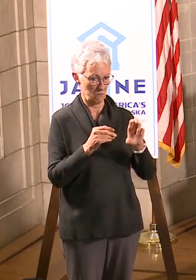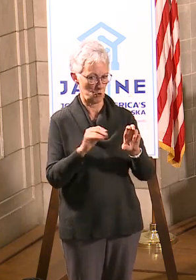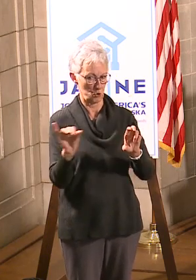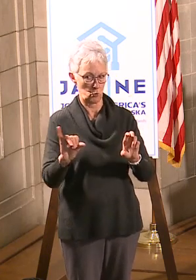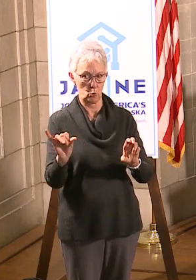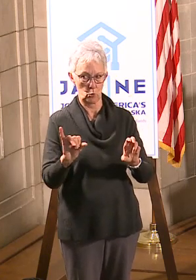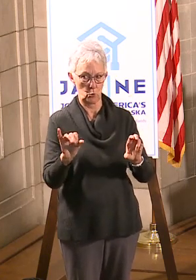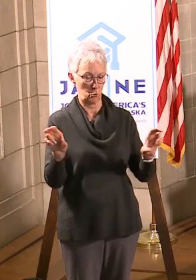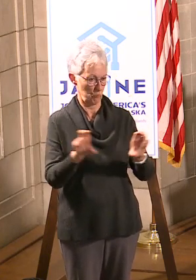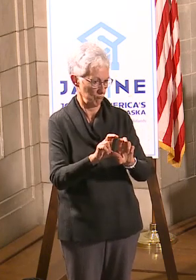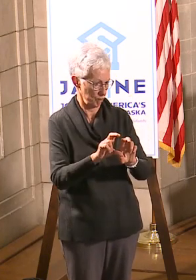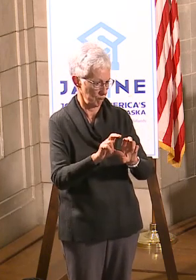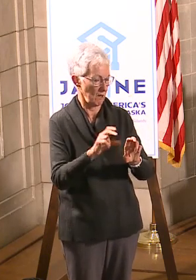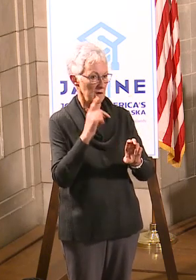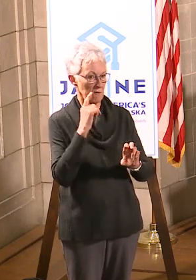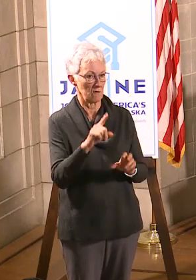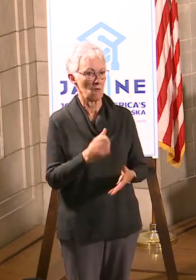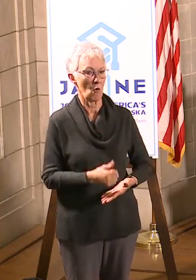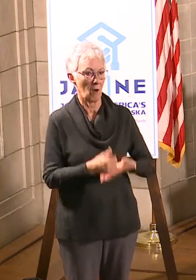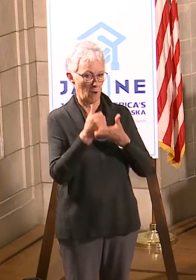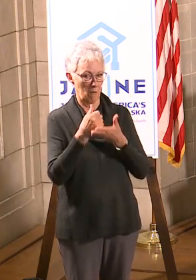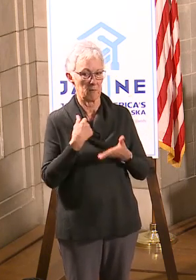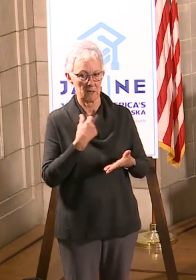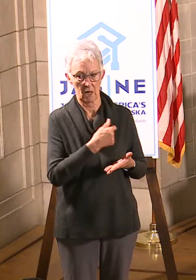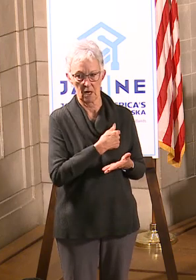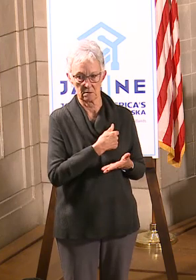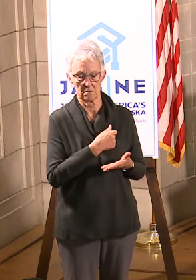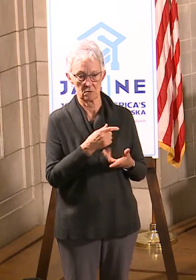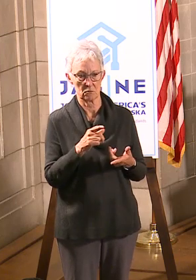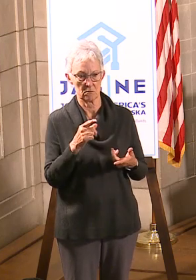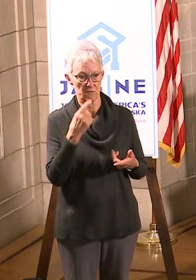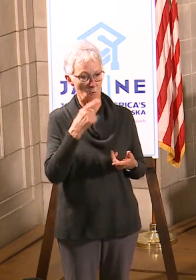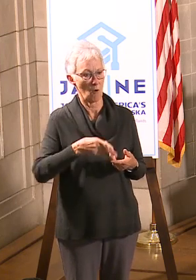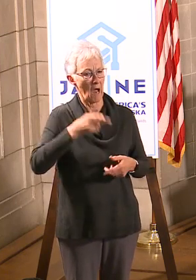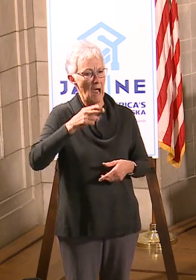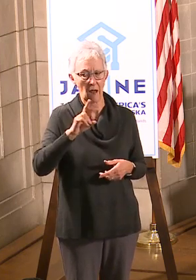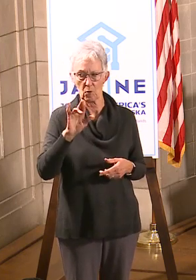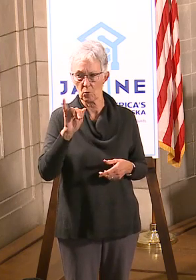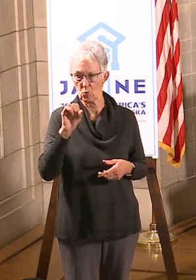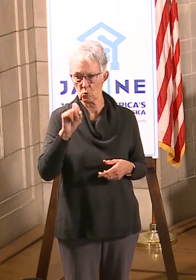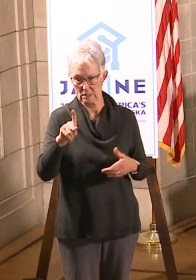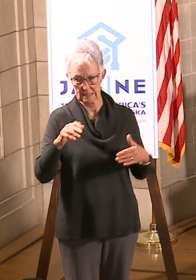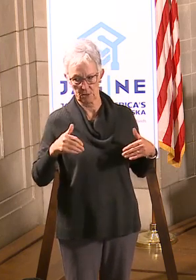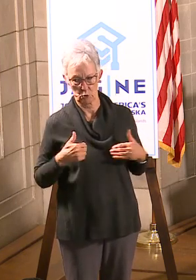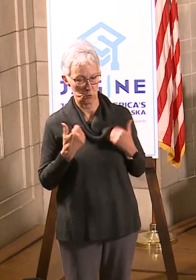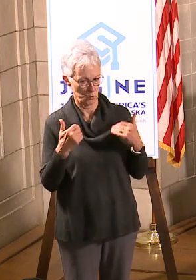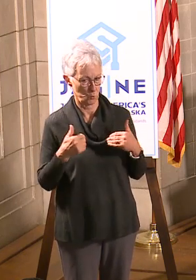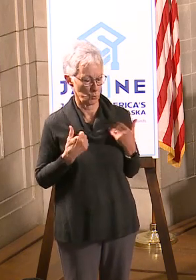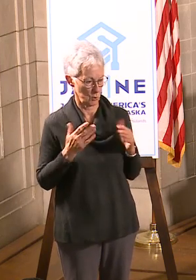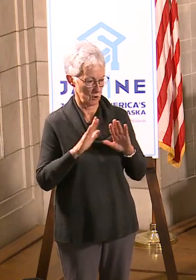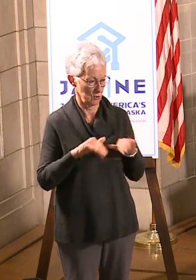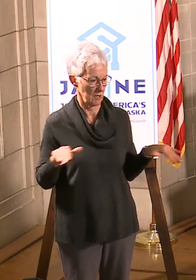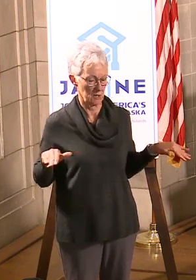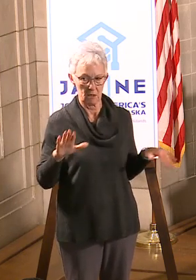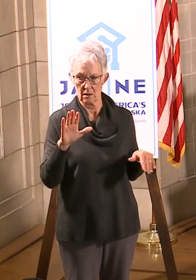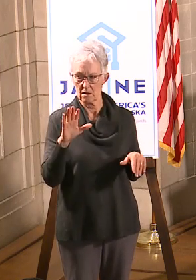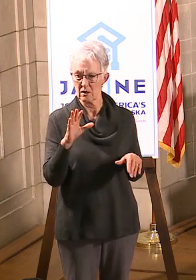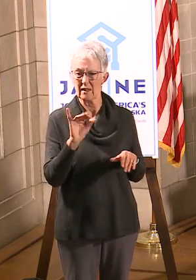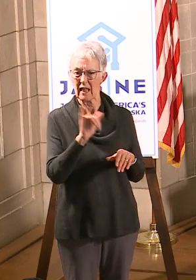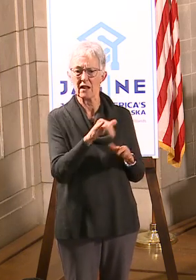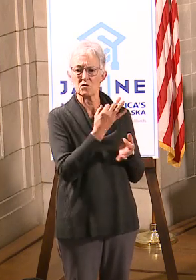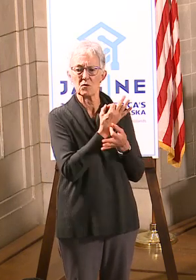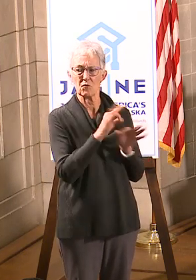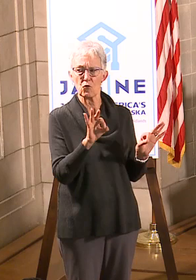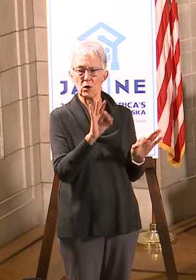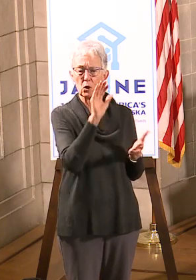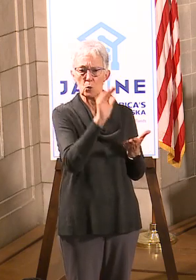with TANF funds for at-risk youth, the free or reduced lunch youth as